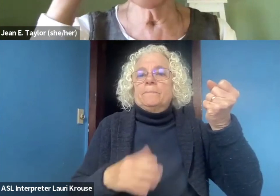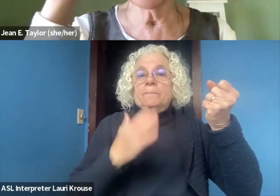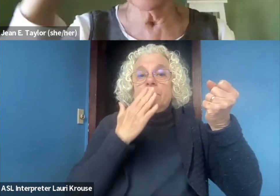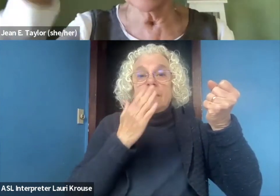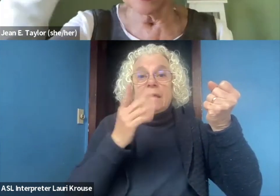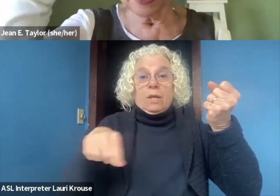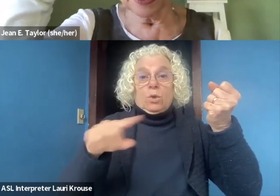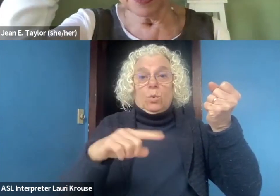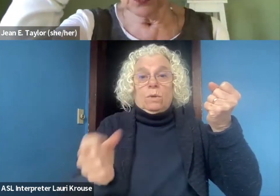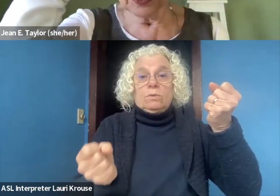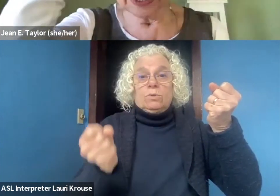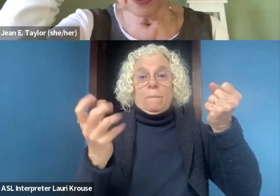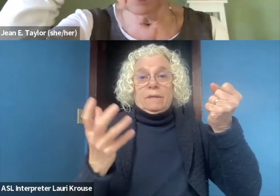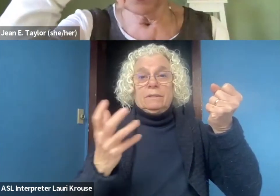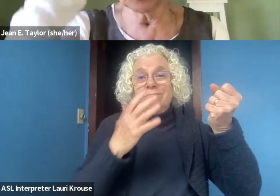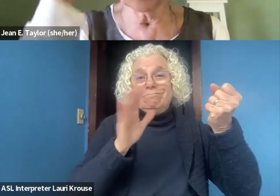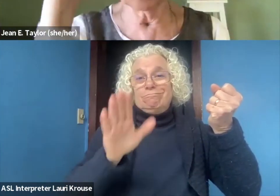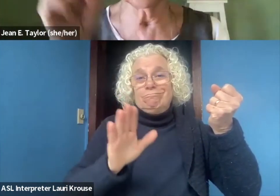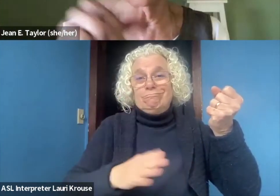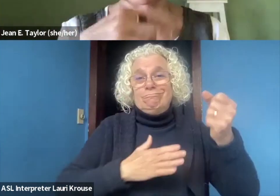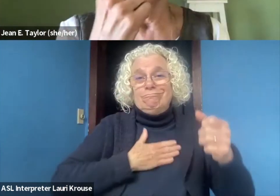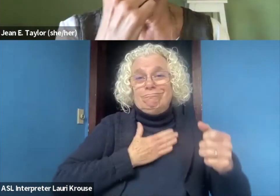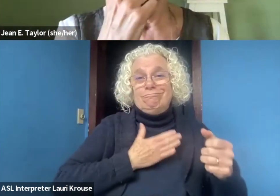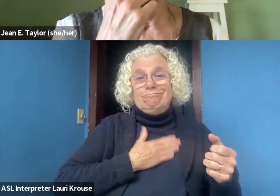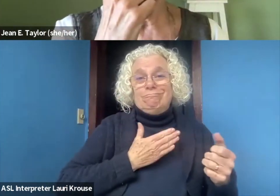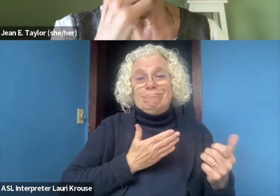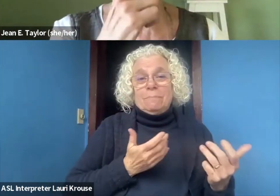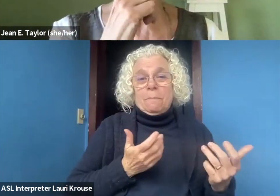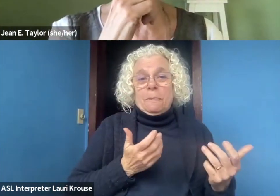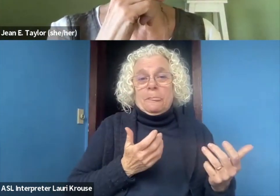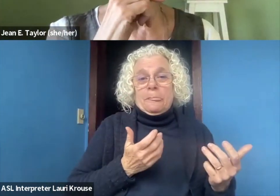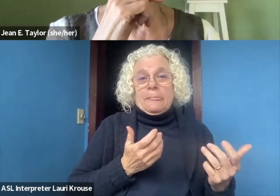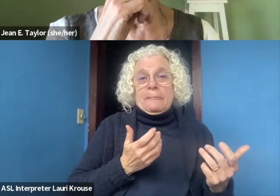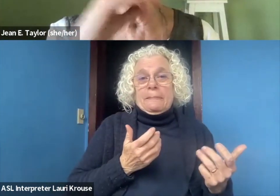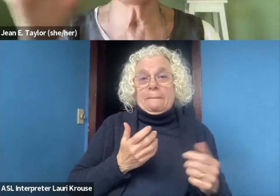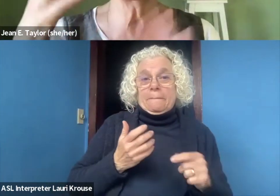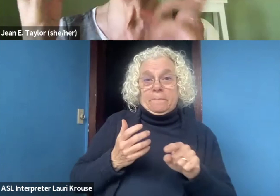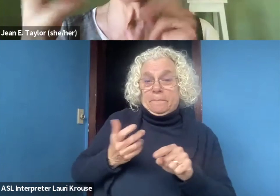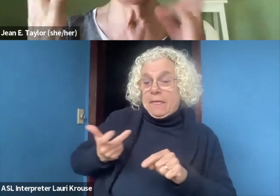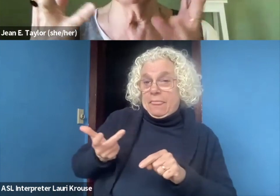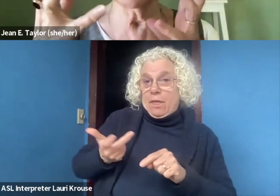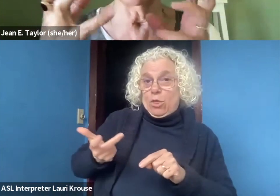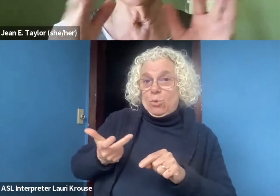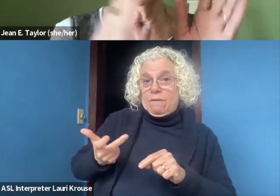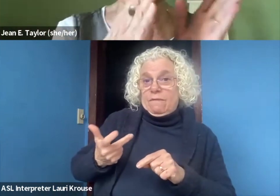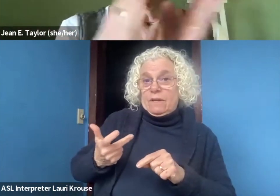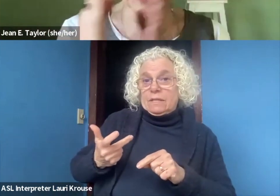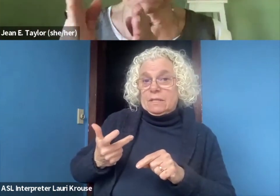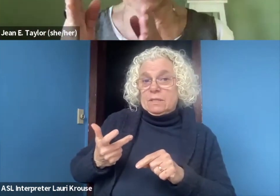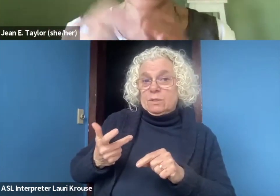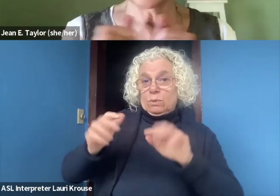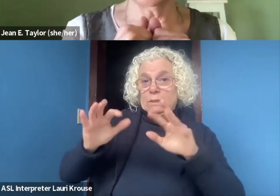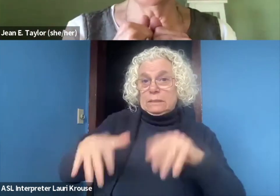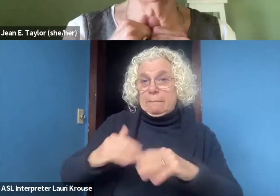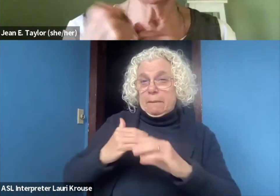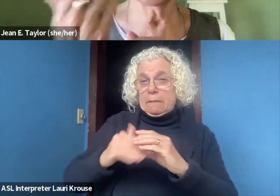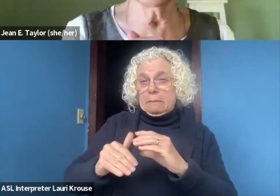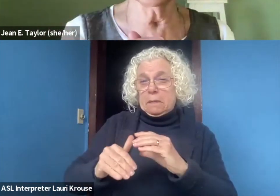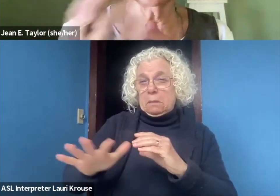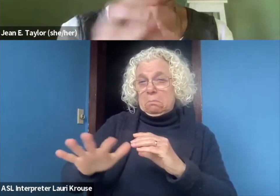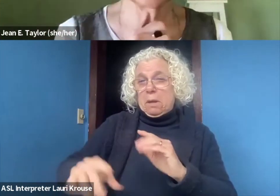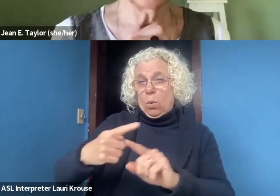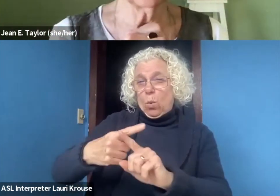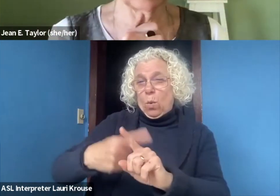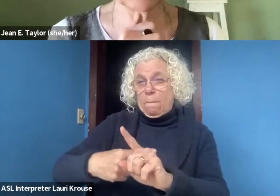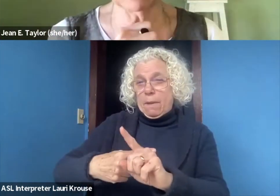so much. And as I said, I think we, the three of us will put together an email in about a month, and we'll send